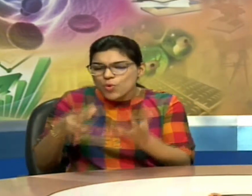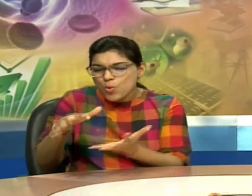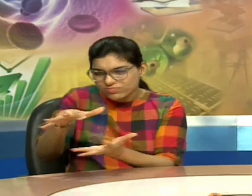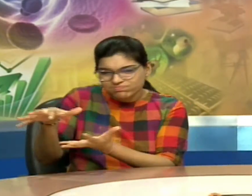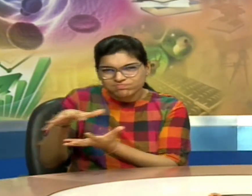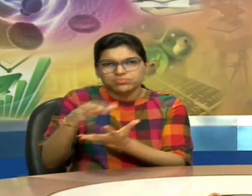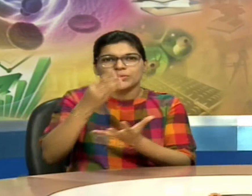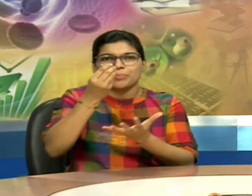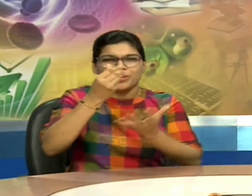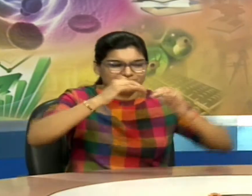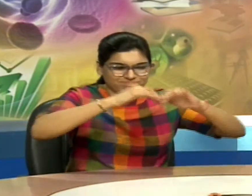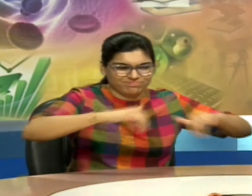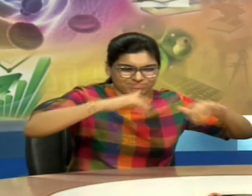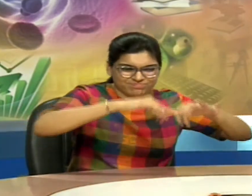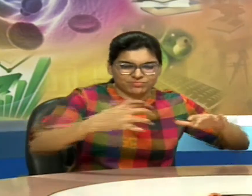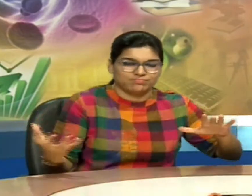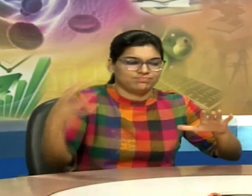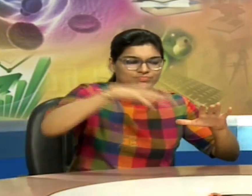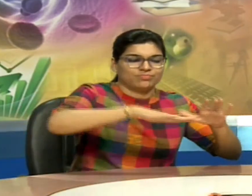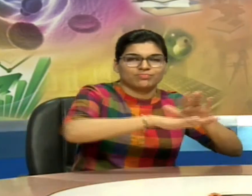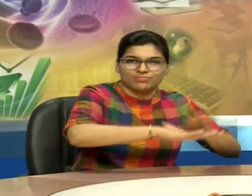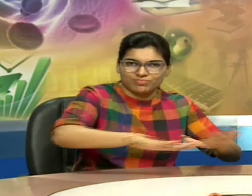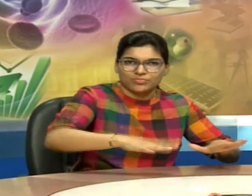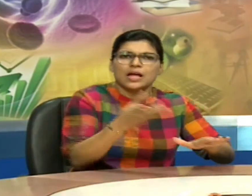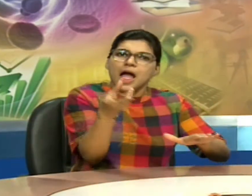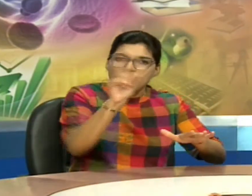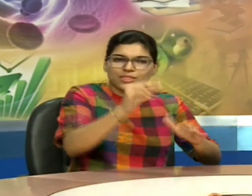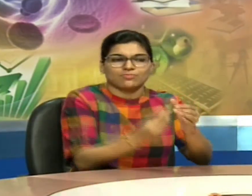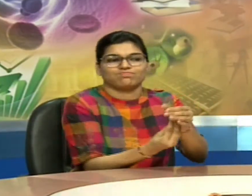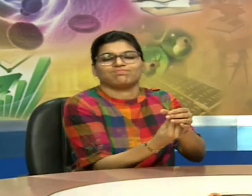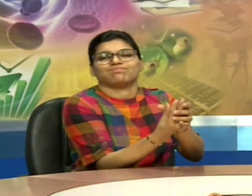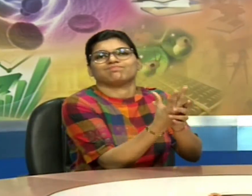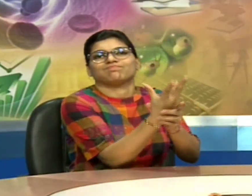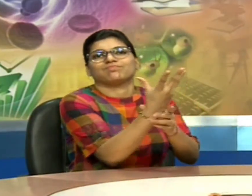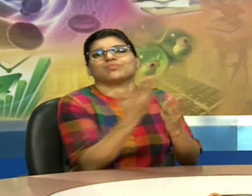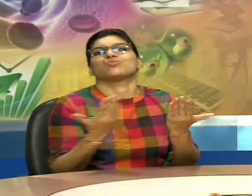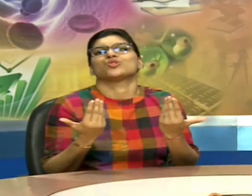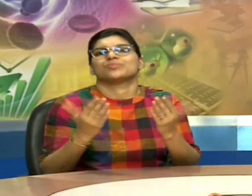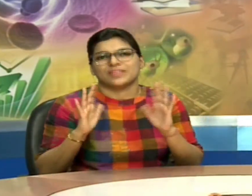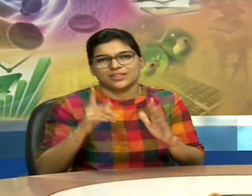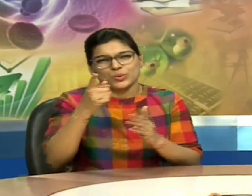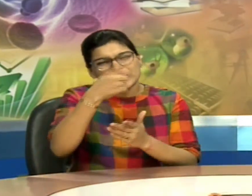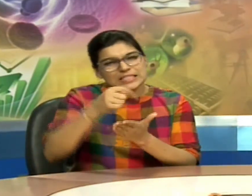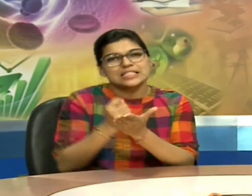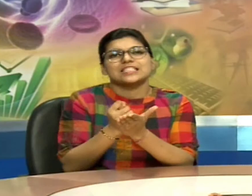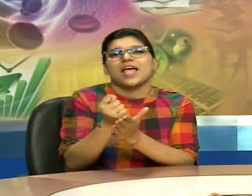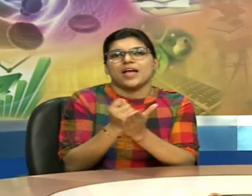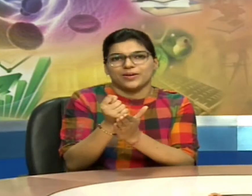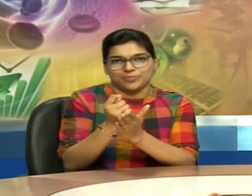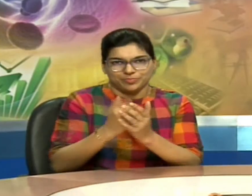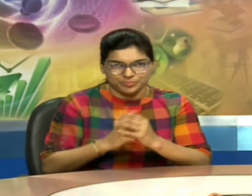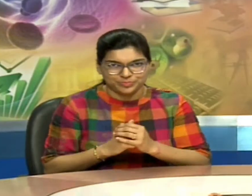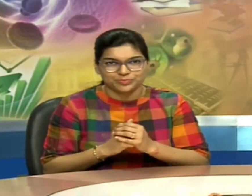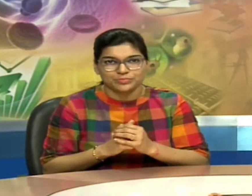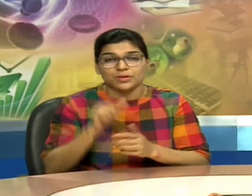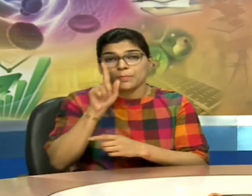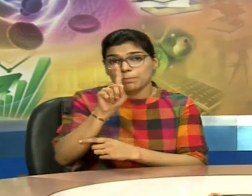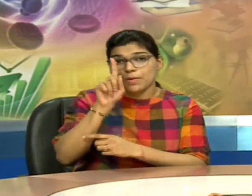compost all the kitchen and garden waste, so that can be used for our garden.